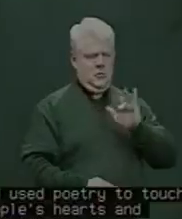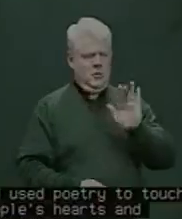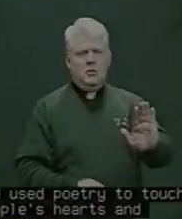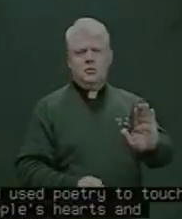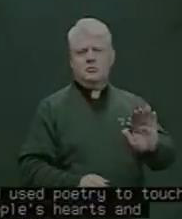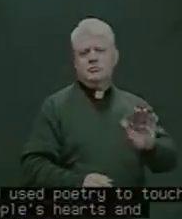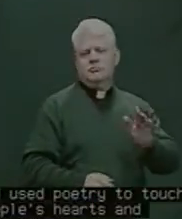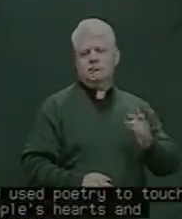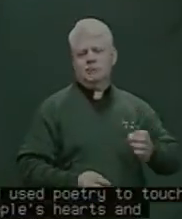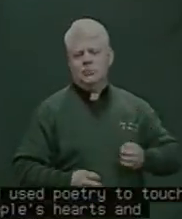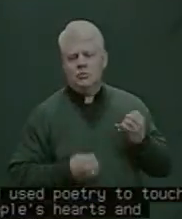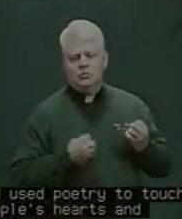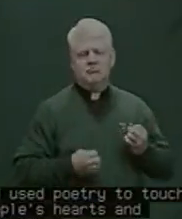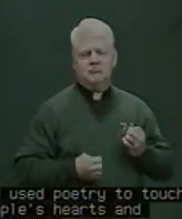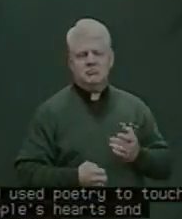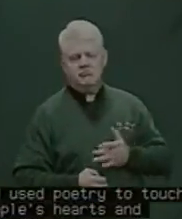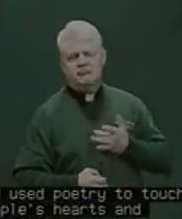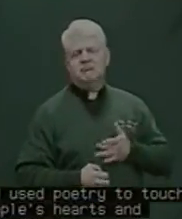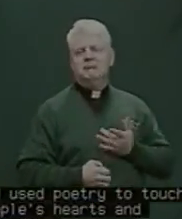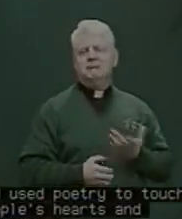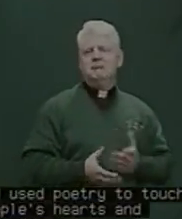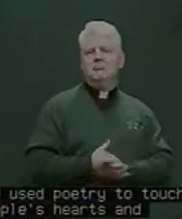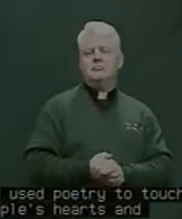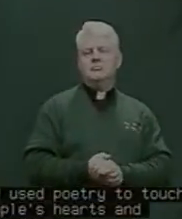God used poetry to touch people's hearts and emotions.